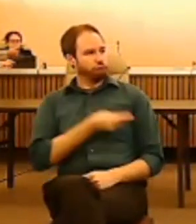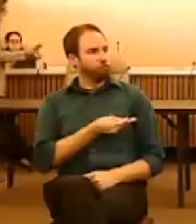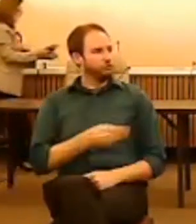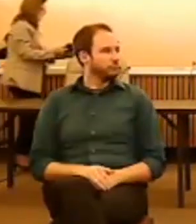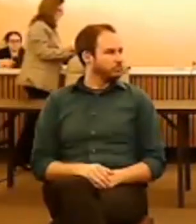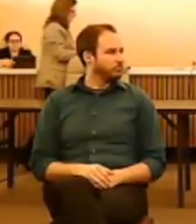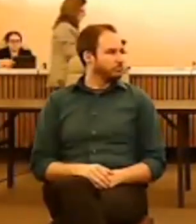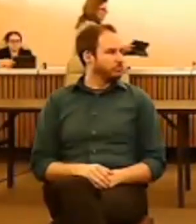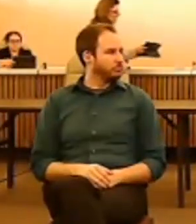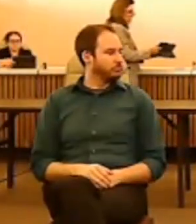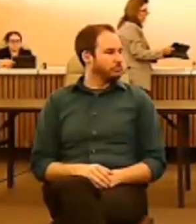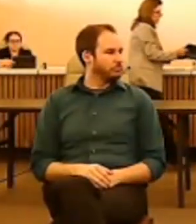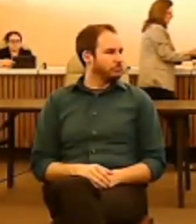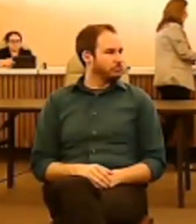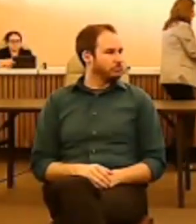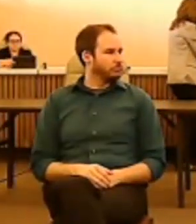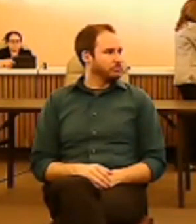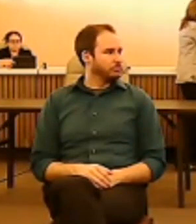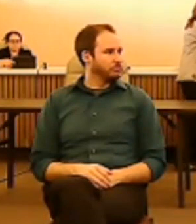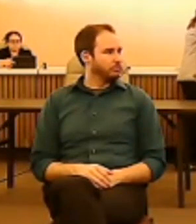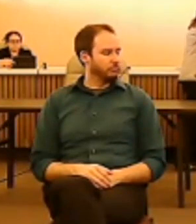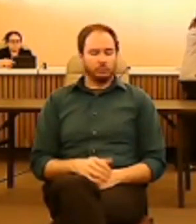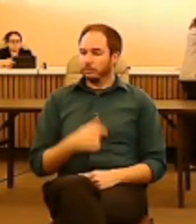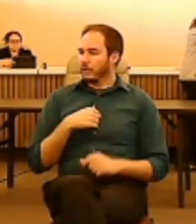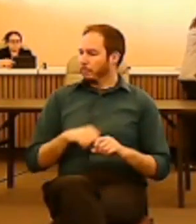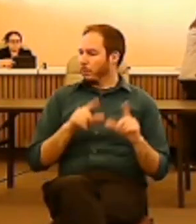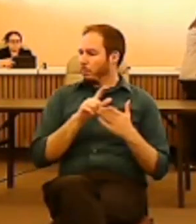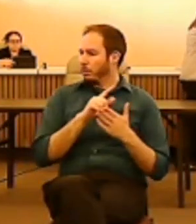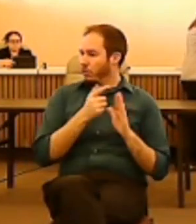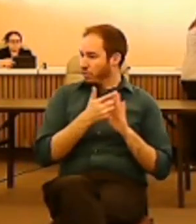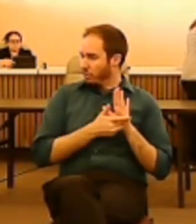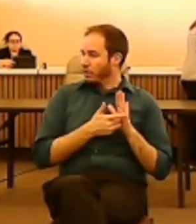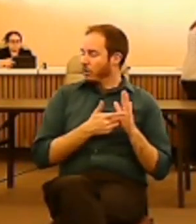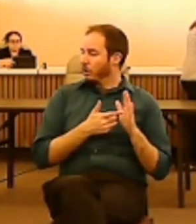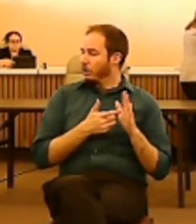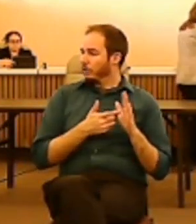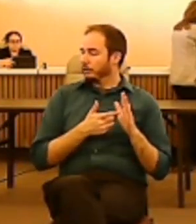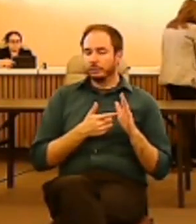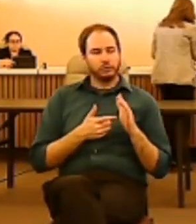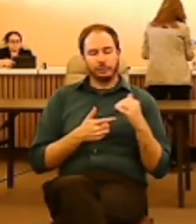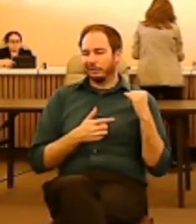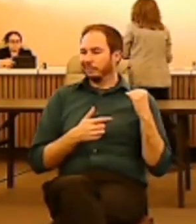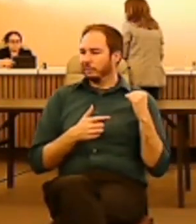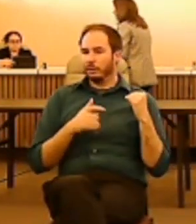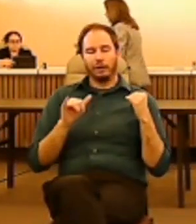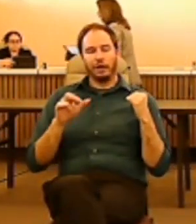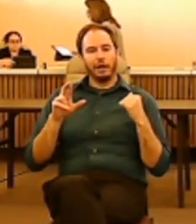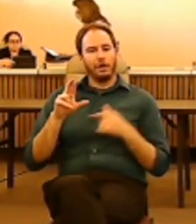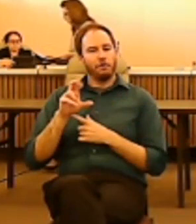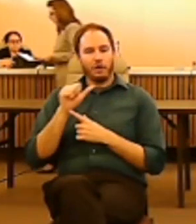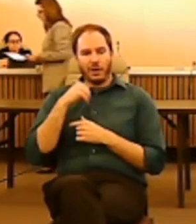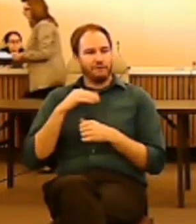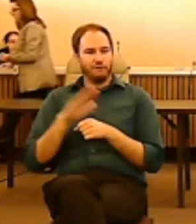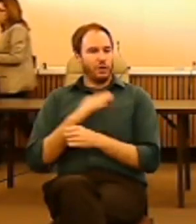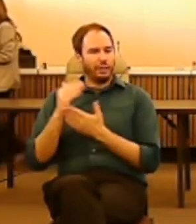You have the resolution or the law? I pulled up the law. Do you want the Yeah, resolution? I don't think the law has it. Yeah, but this resolution doesn't have the full